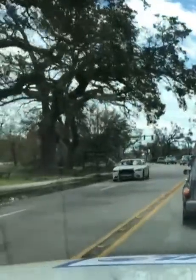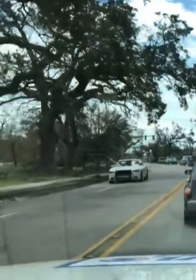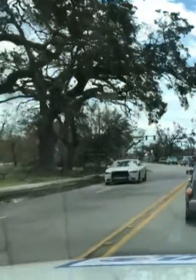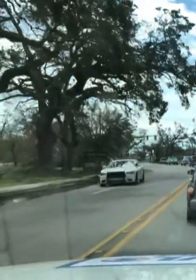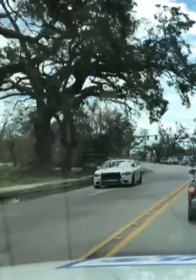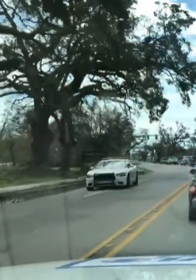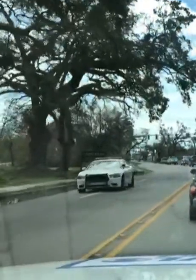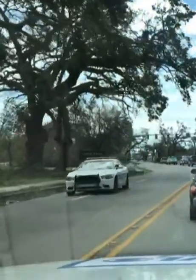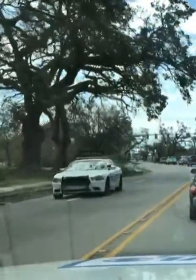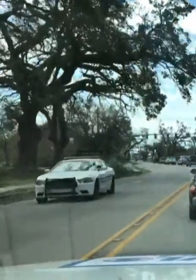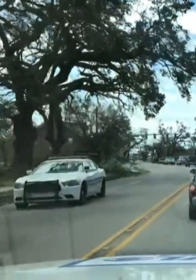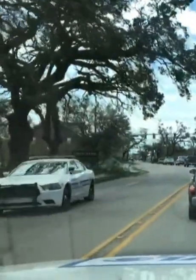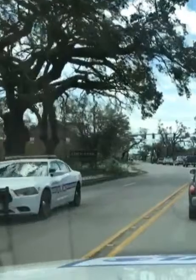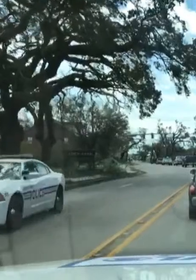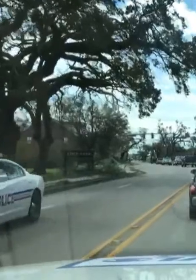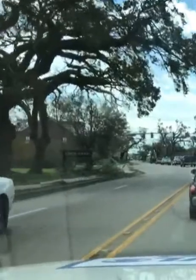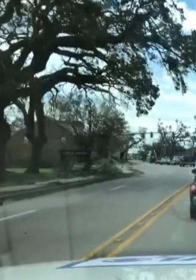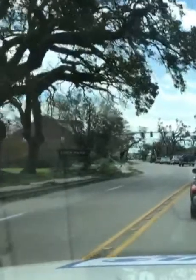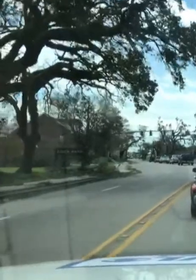Looks like we're moving now.